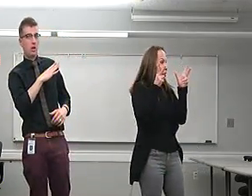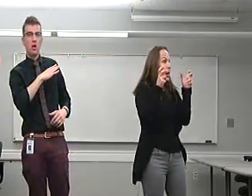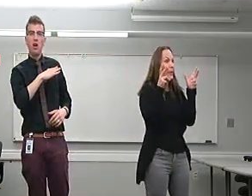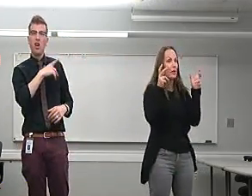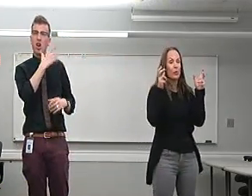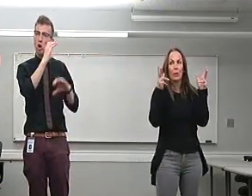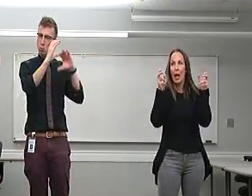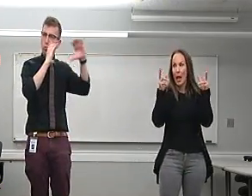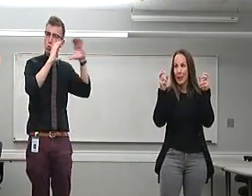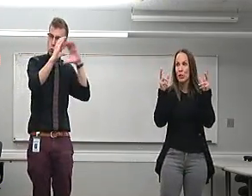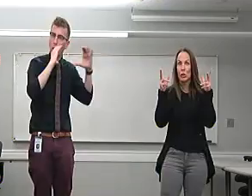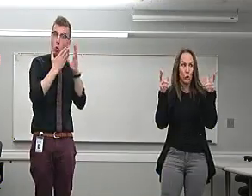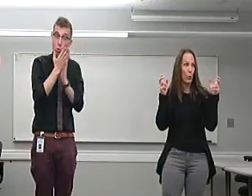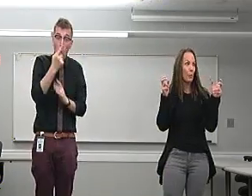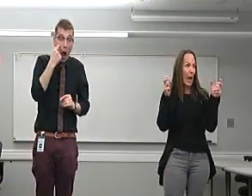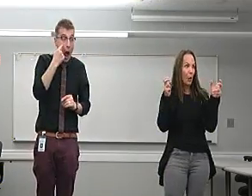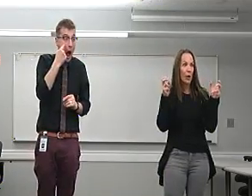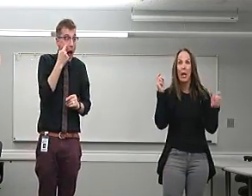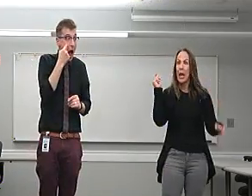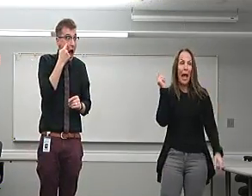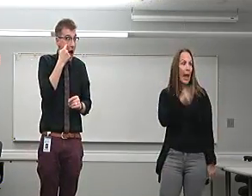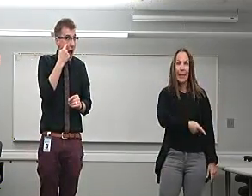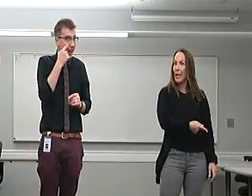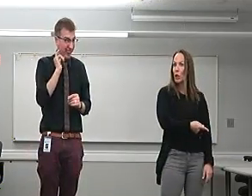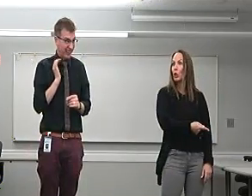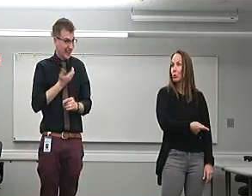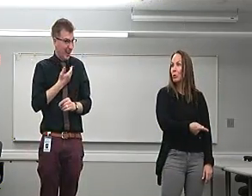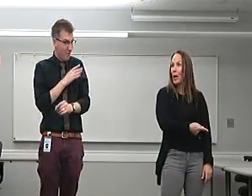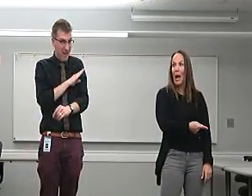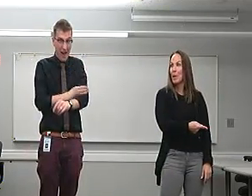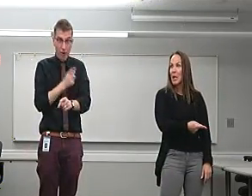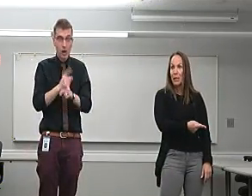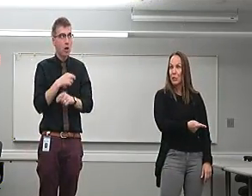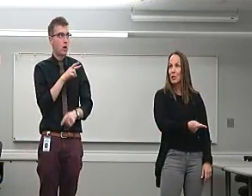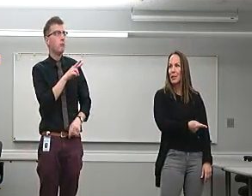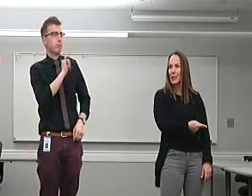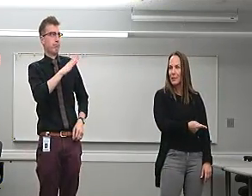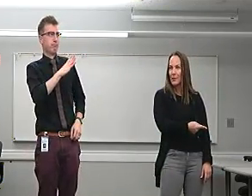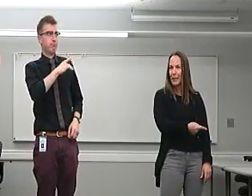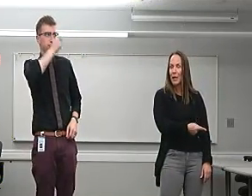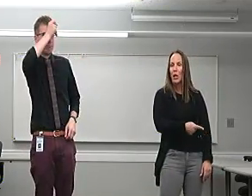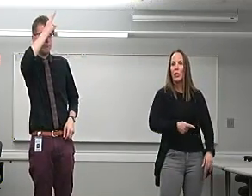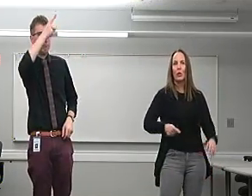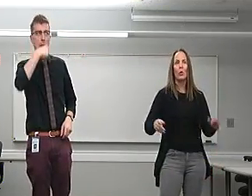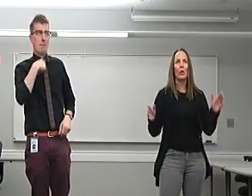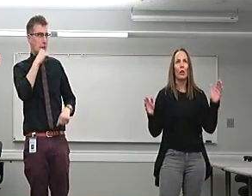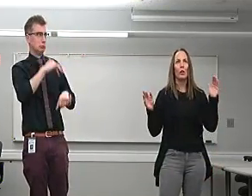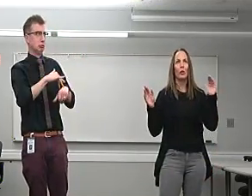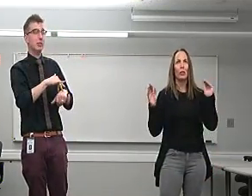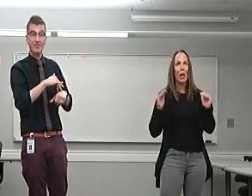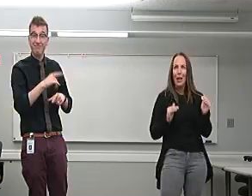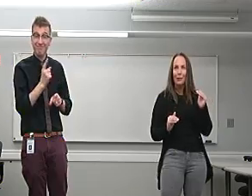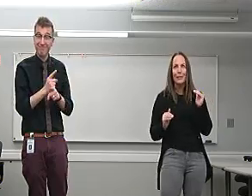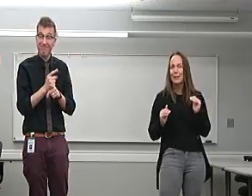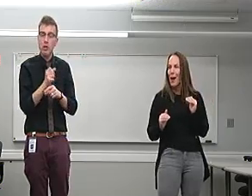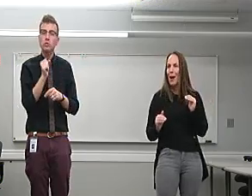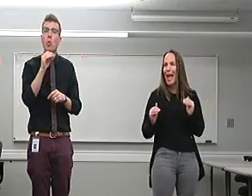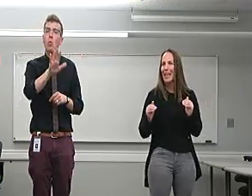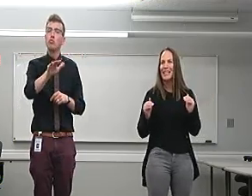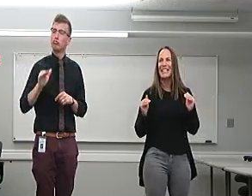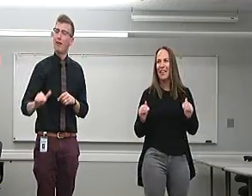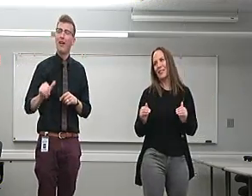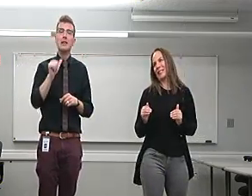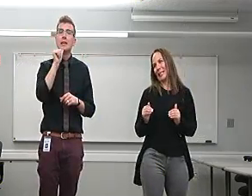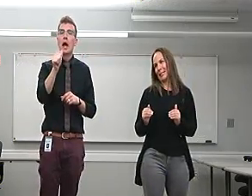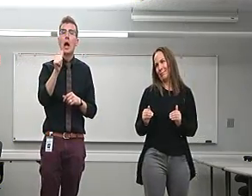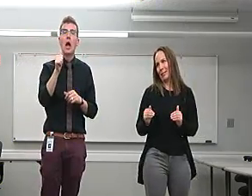eyes, superpowered. I get you. I'm not touching the nativity. So your child is not at a deficit.